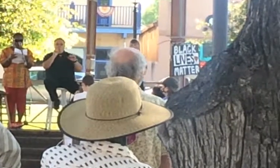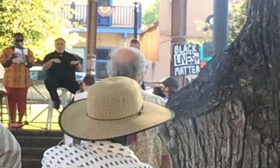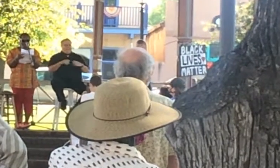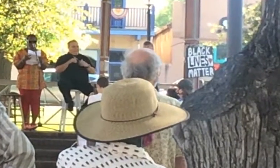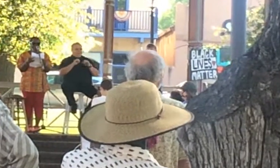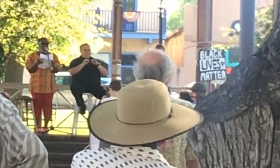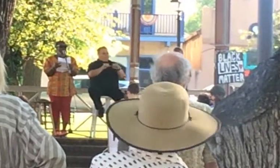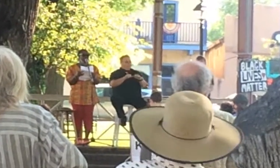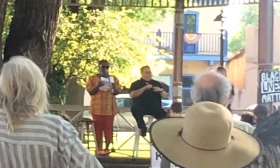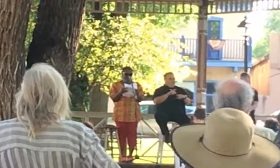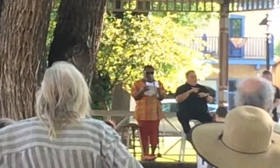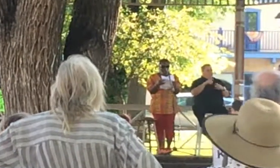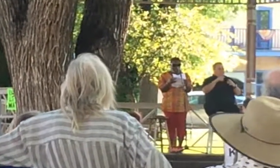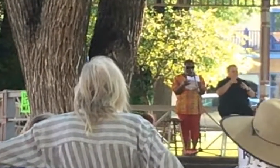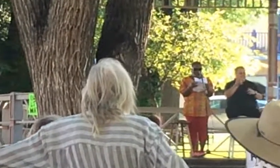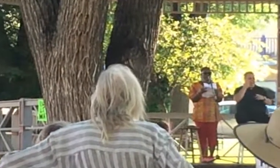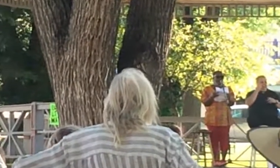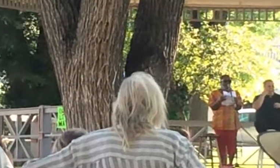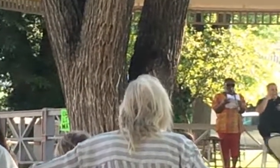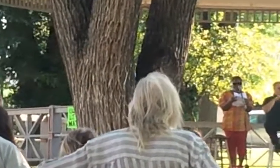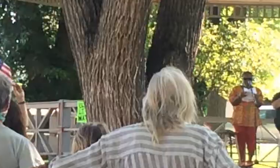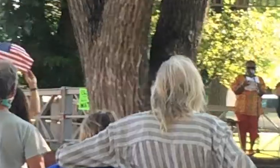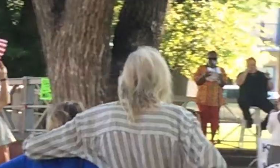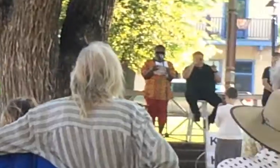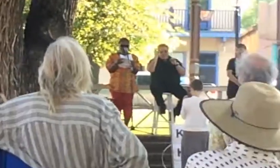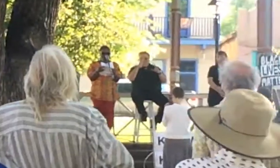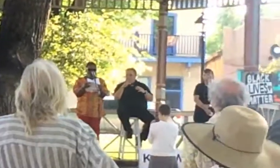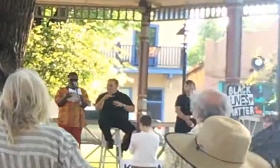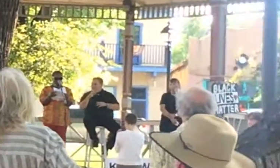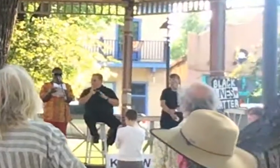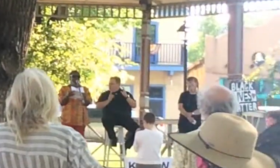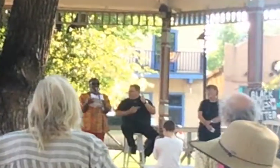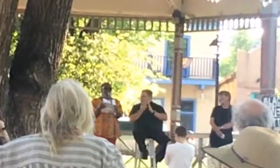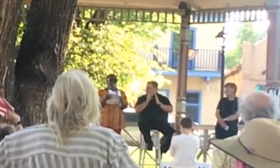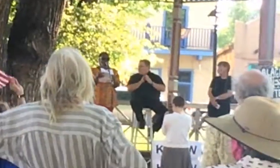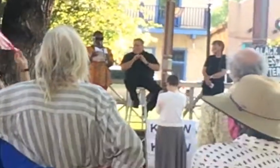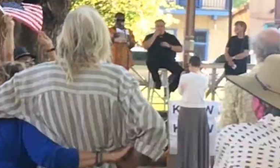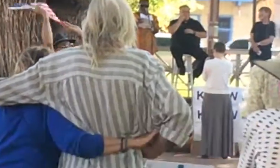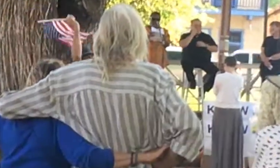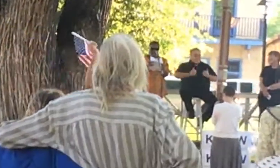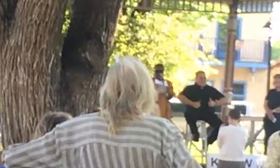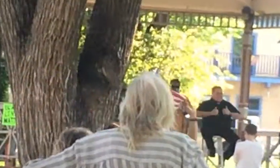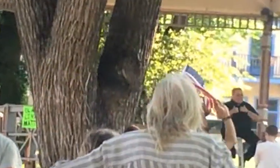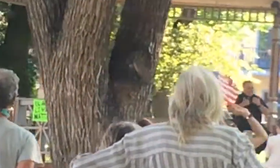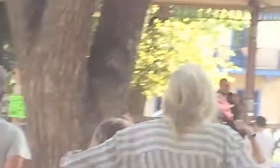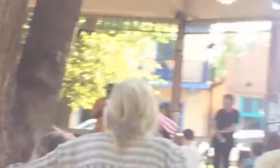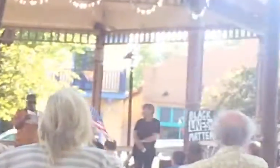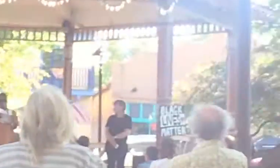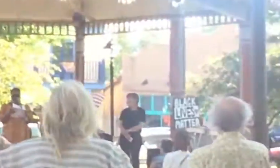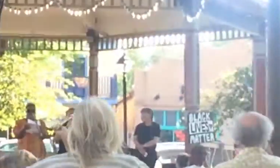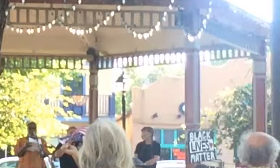no longer turn a blind eye to the ugly, brutal truth that racism exists and is a